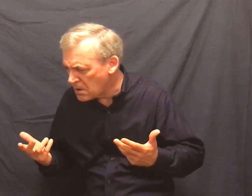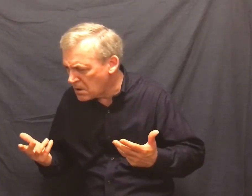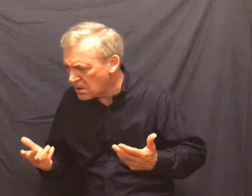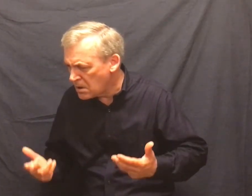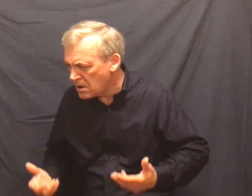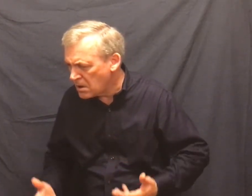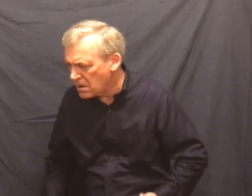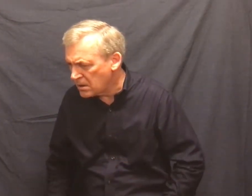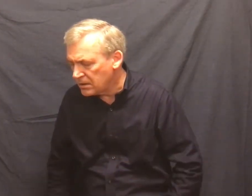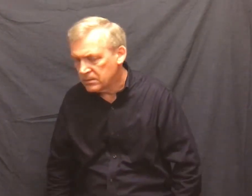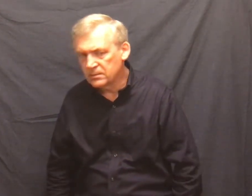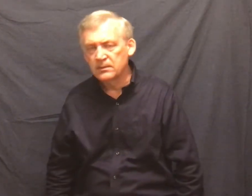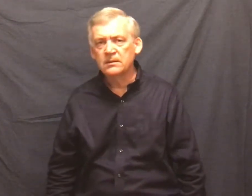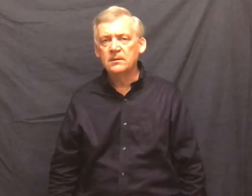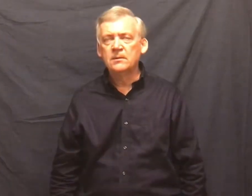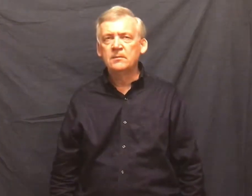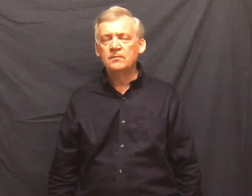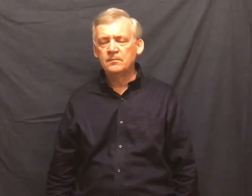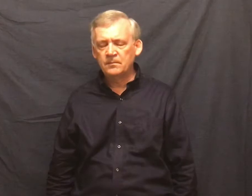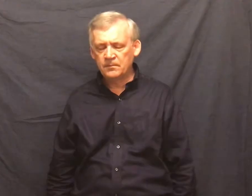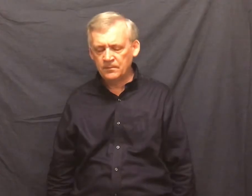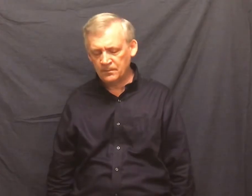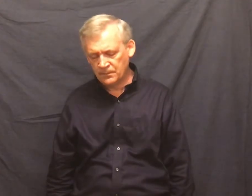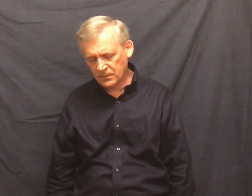I just done it, George said tiredly.